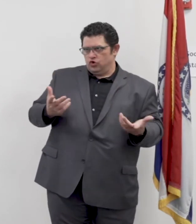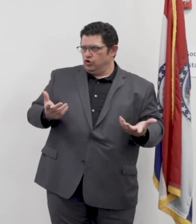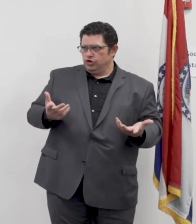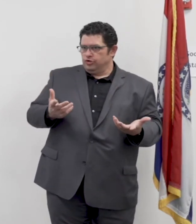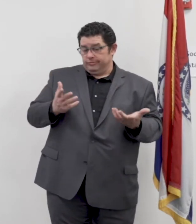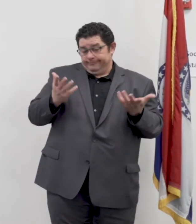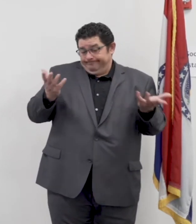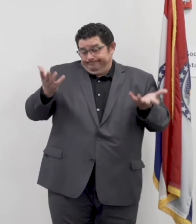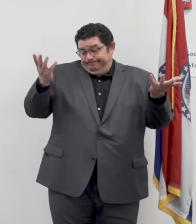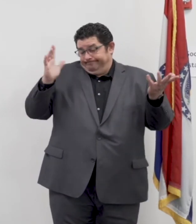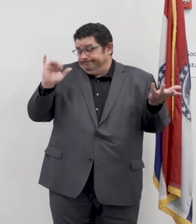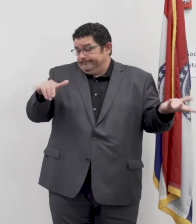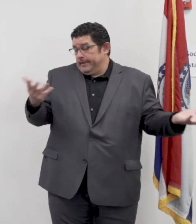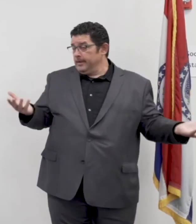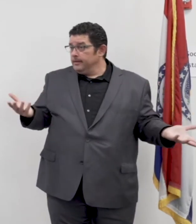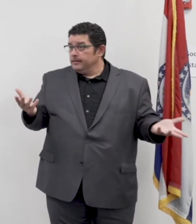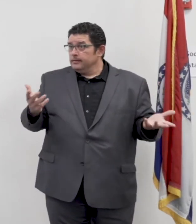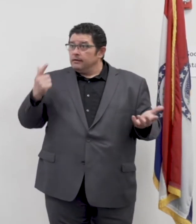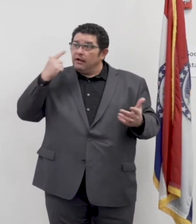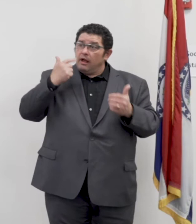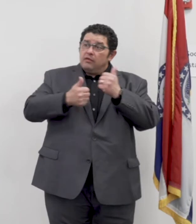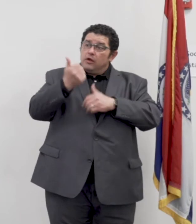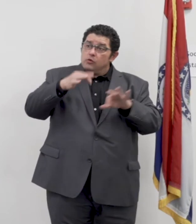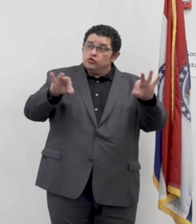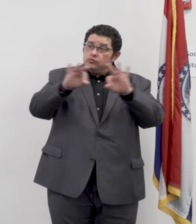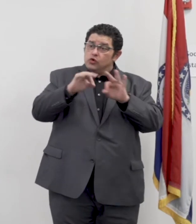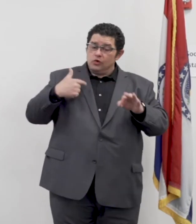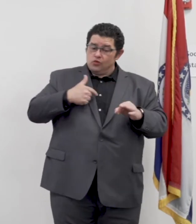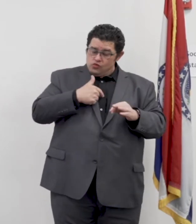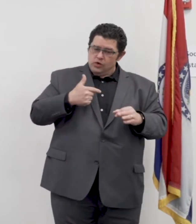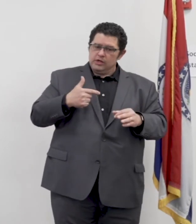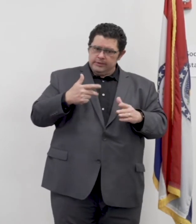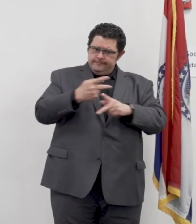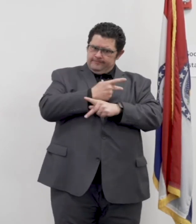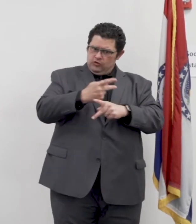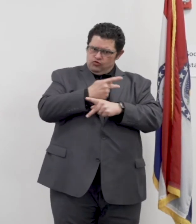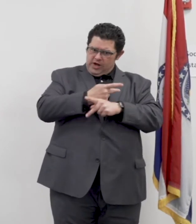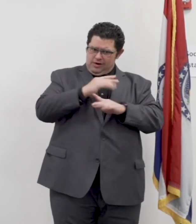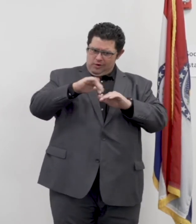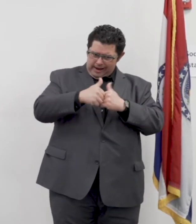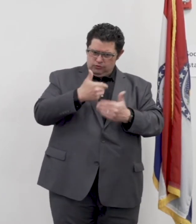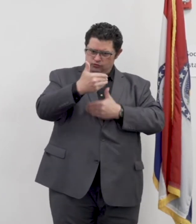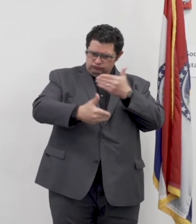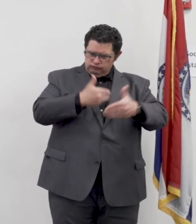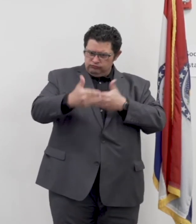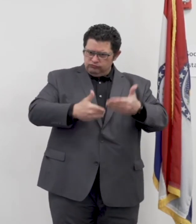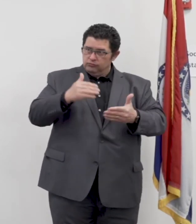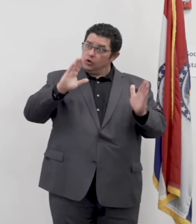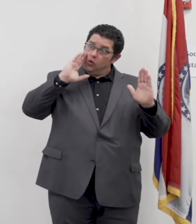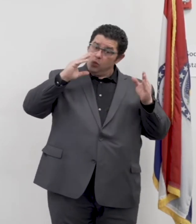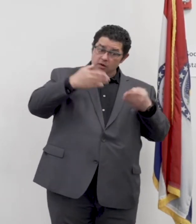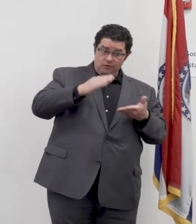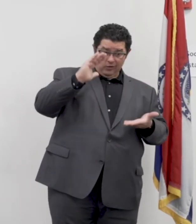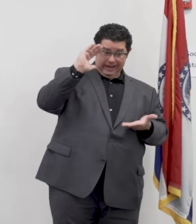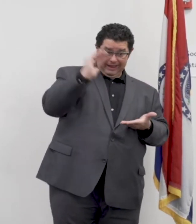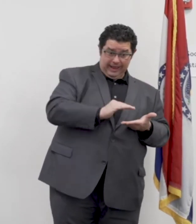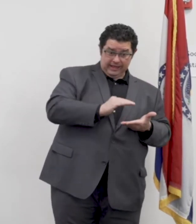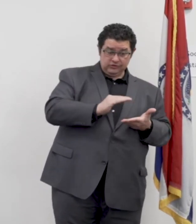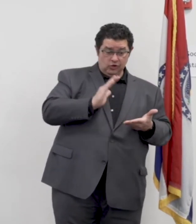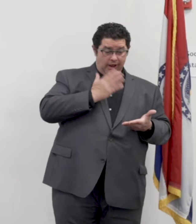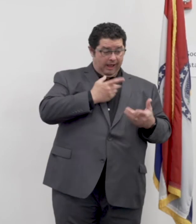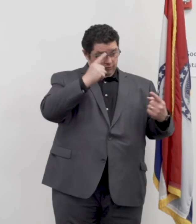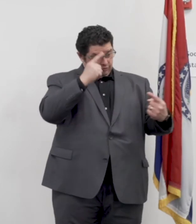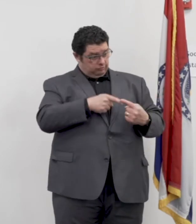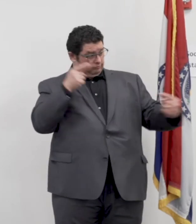that's just the way it is. I think the most important thing is that we find a path forward. We focus less on our differences of opinion. We